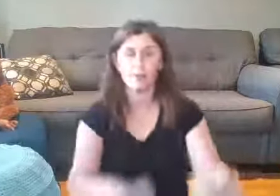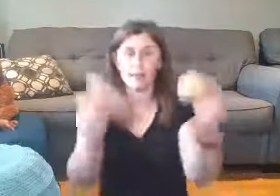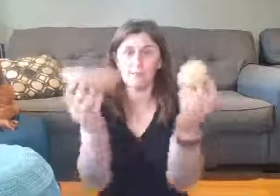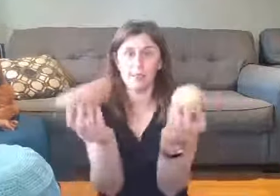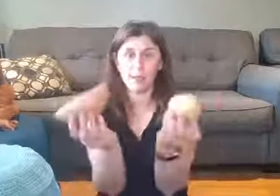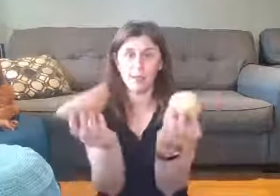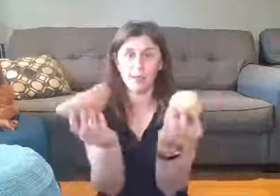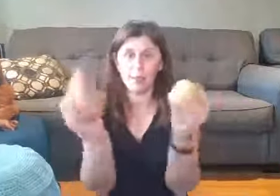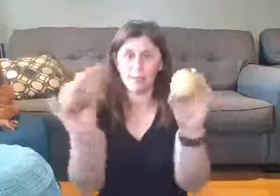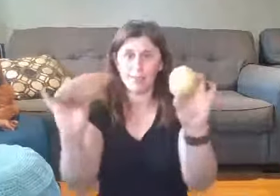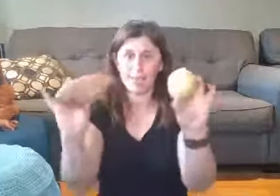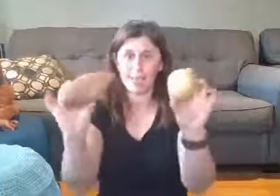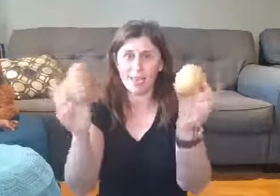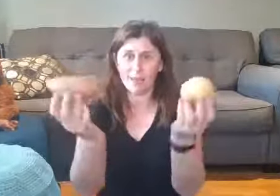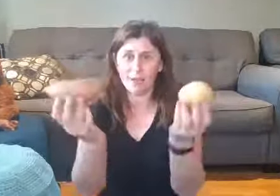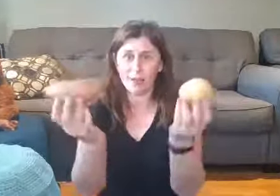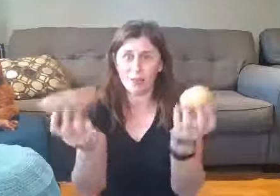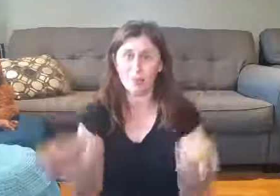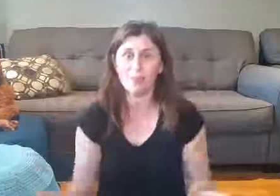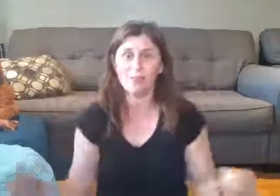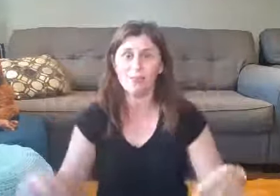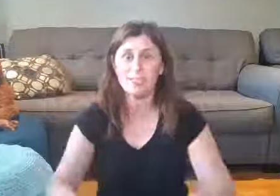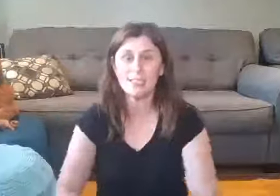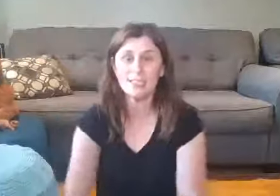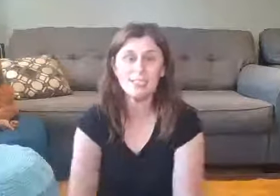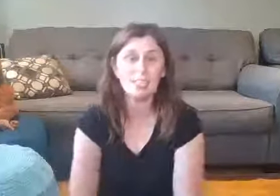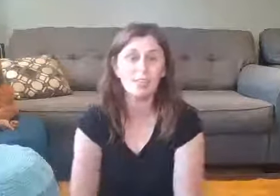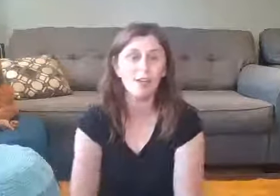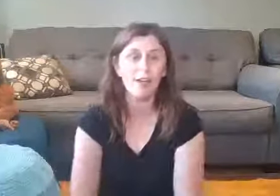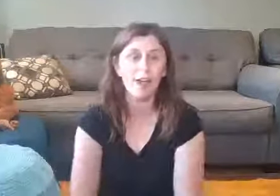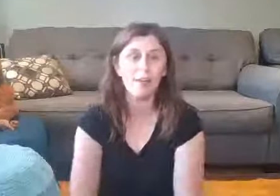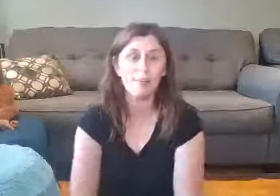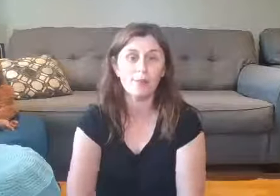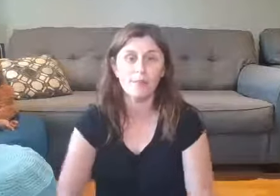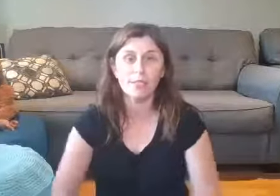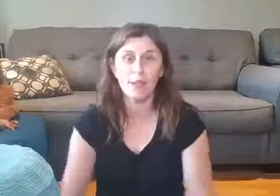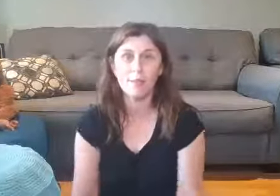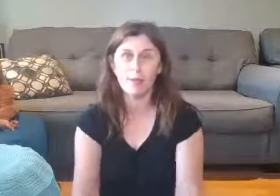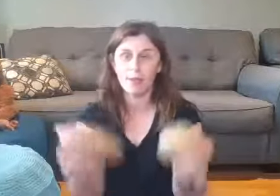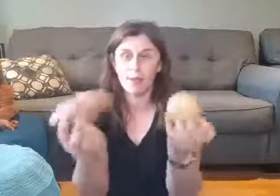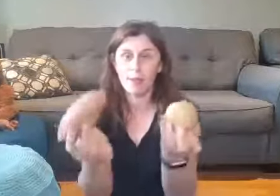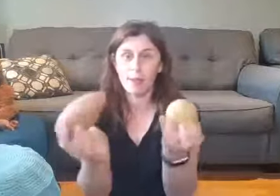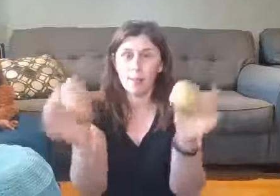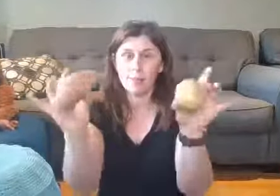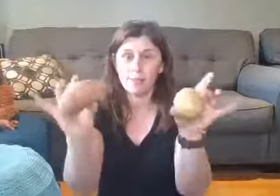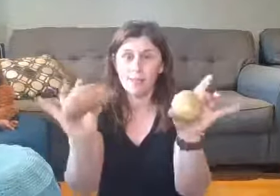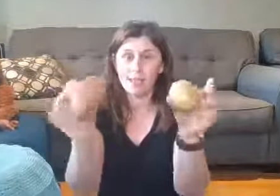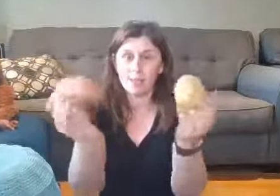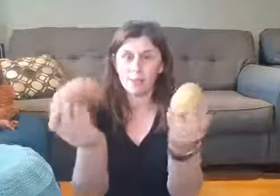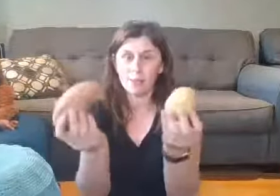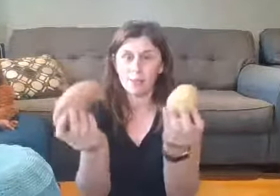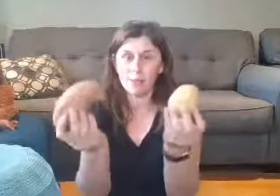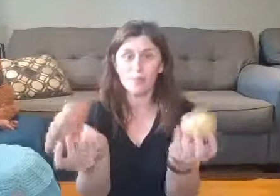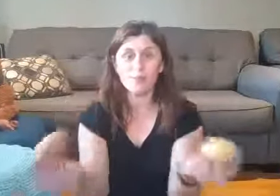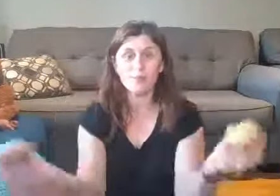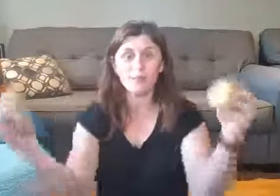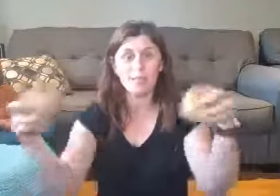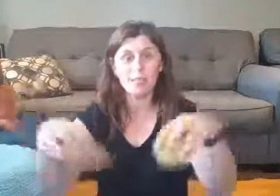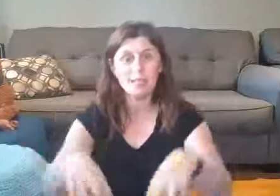some potatoes out. We put the seeds in the ground and pull some potatoes out. We put the seeds in